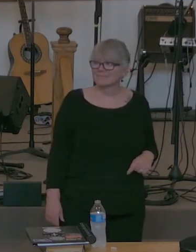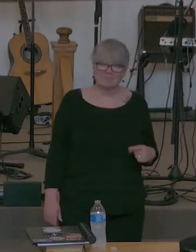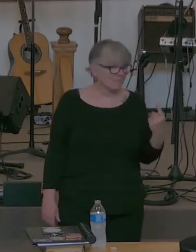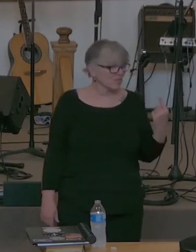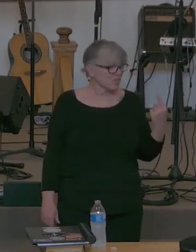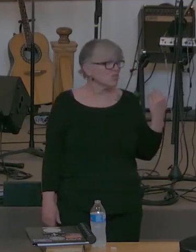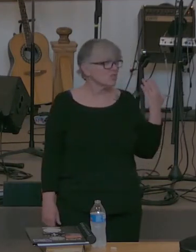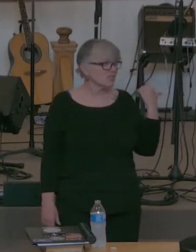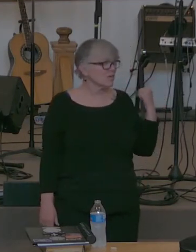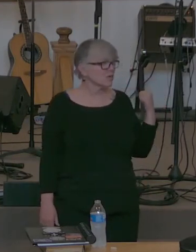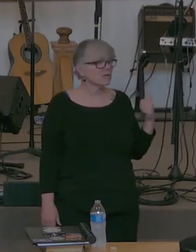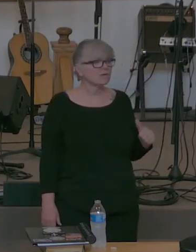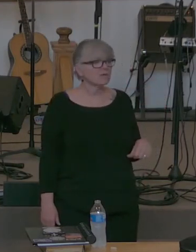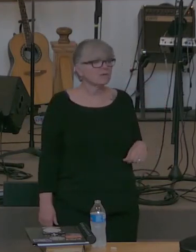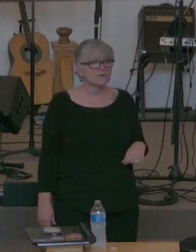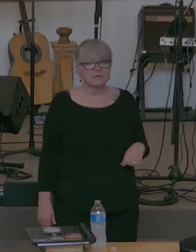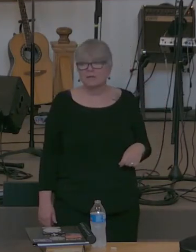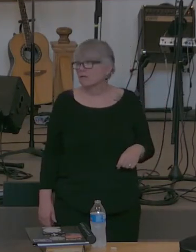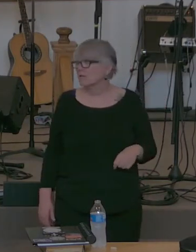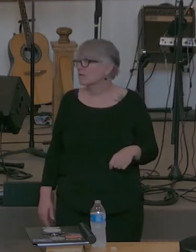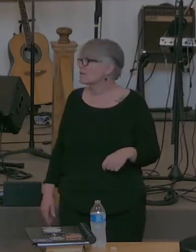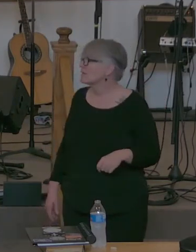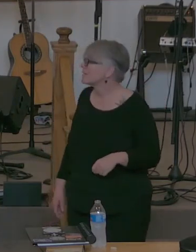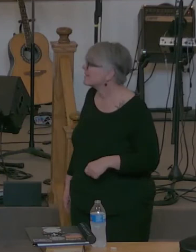She's there?